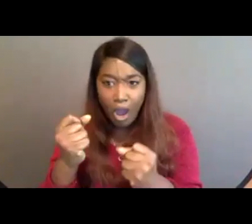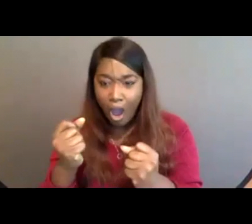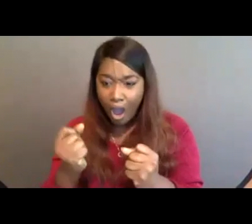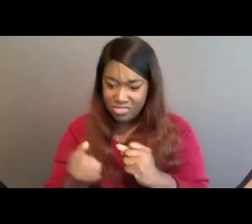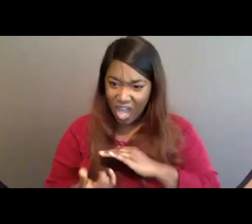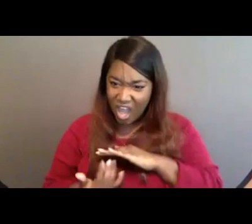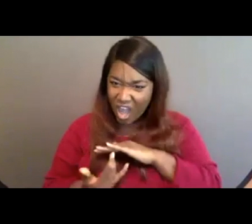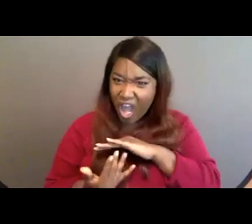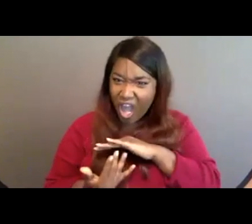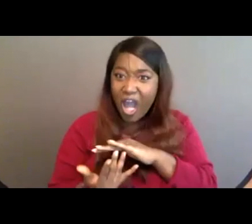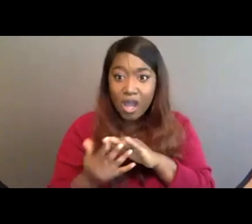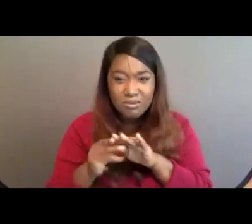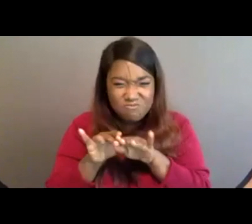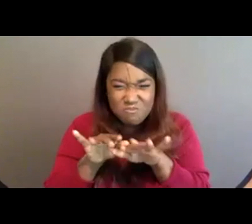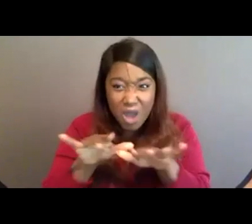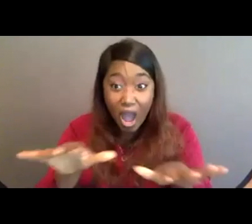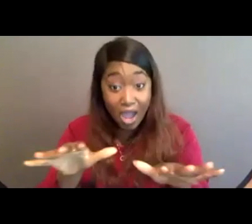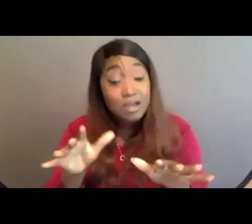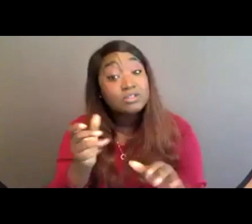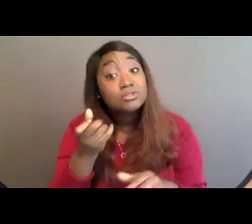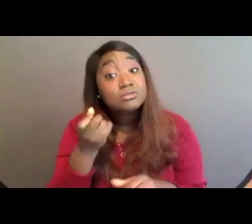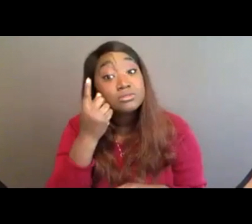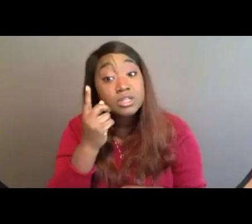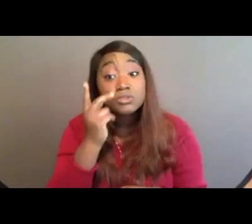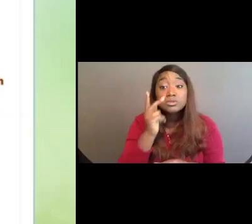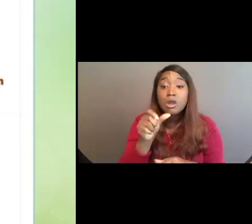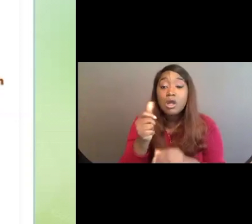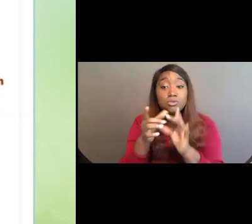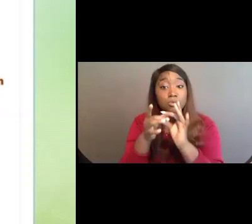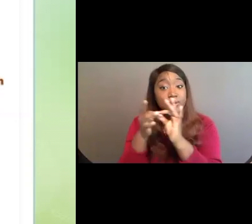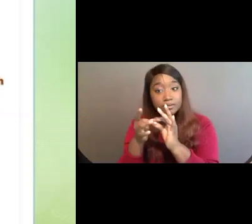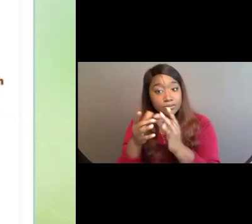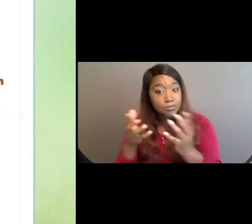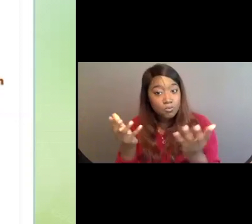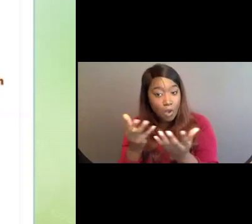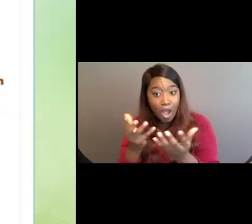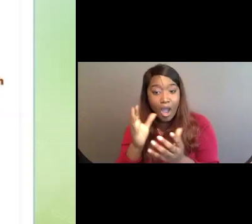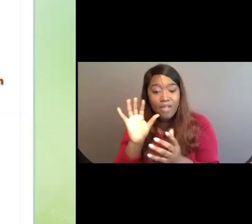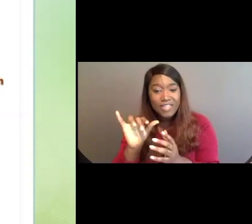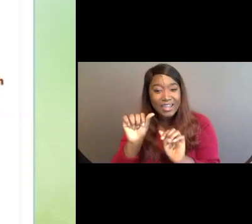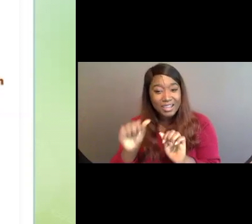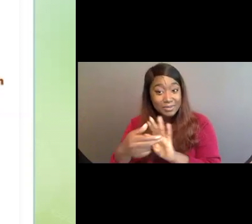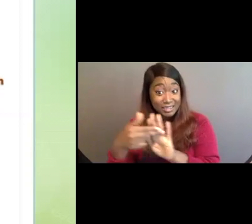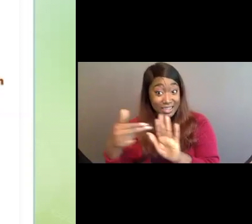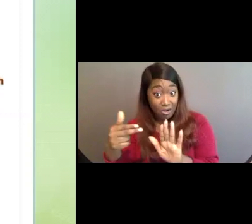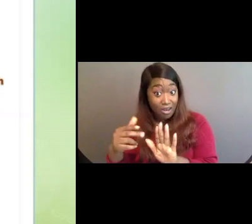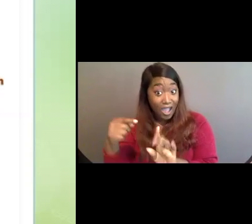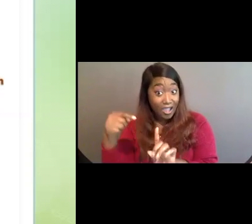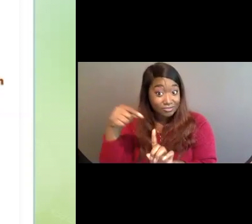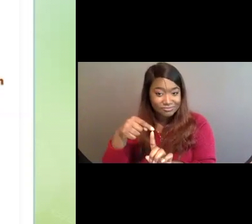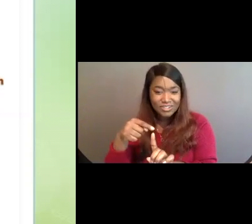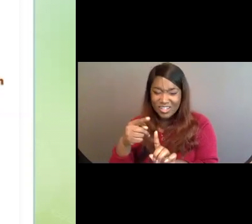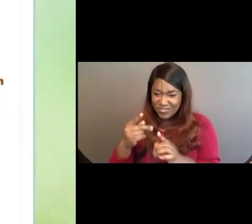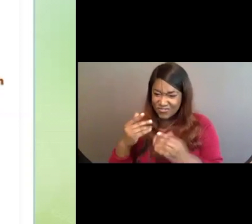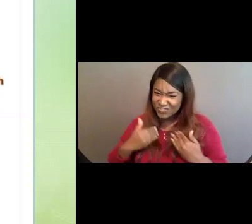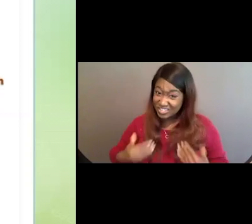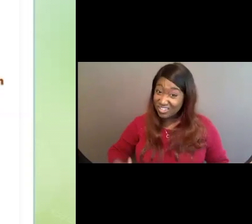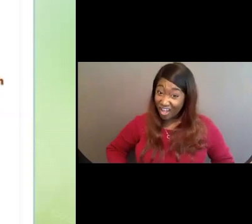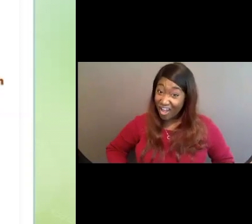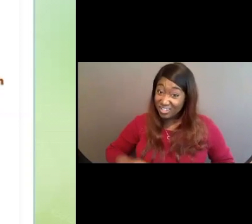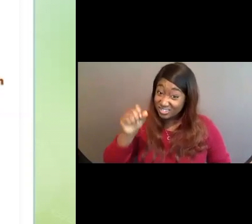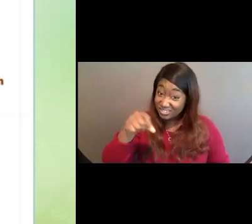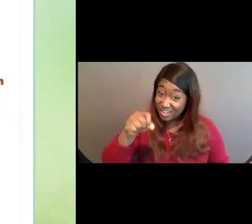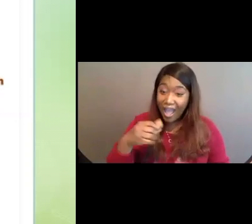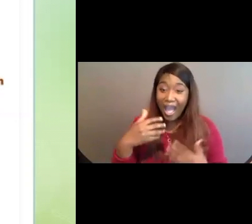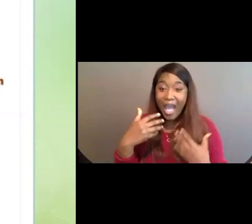other relationship that we can see is that this can also be characterized not only physiologically and in a healthy